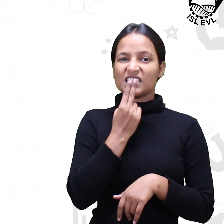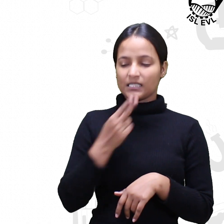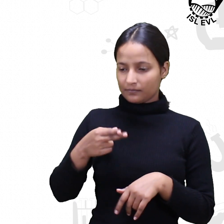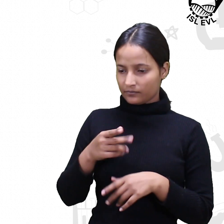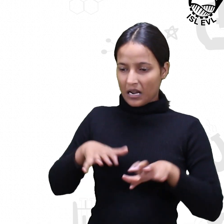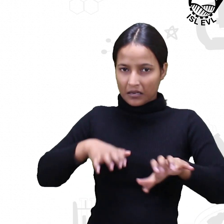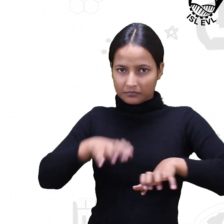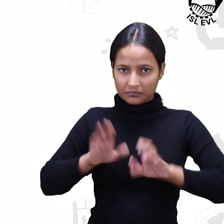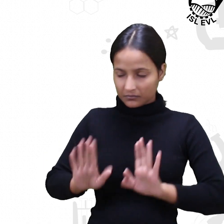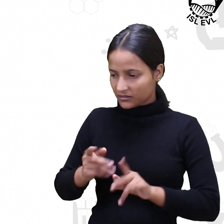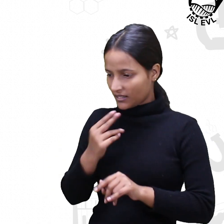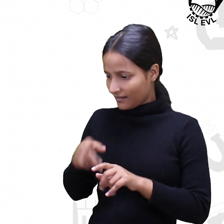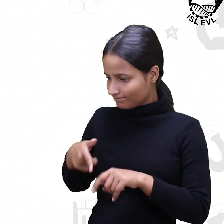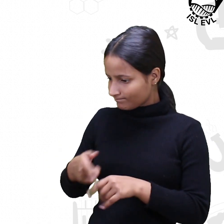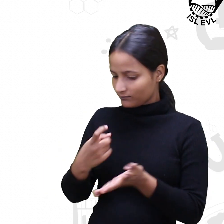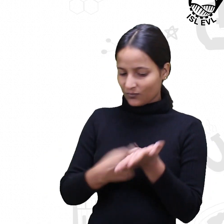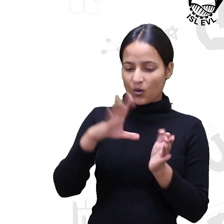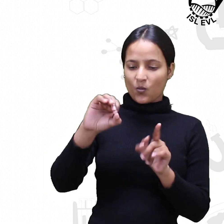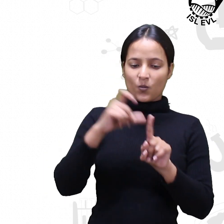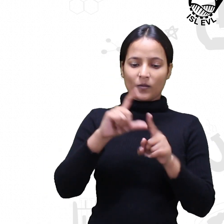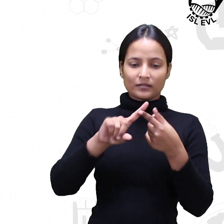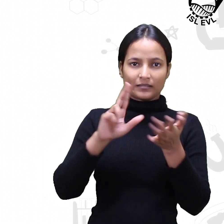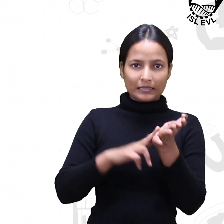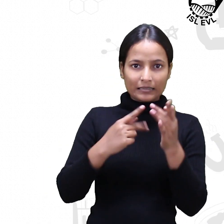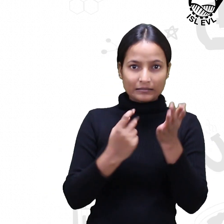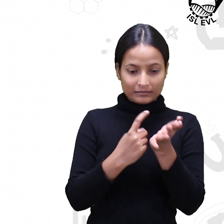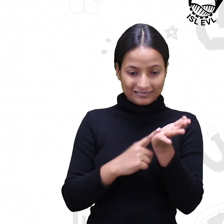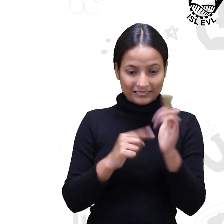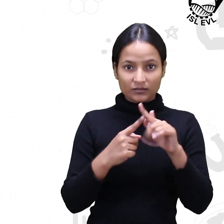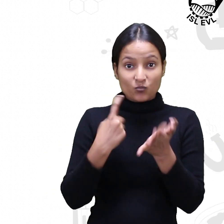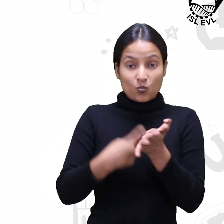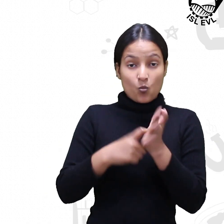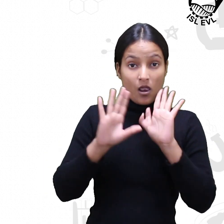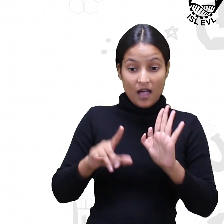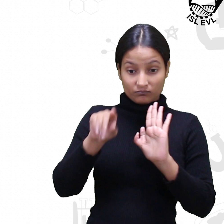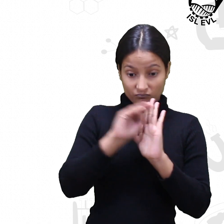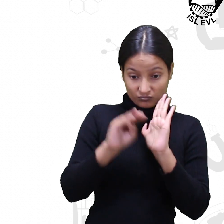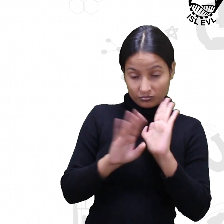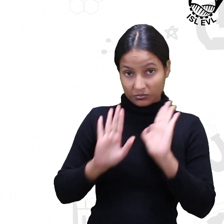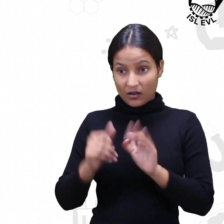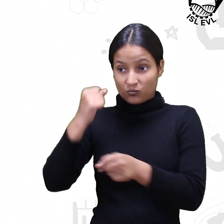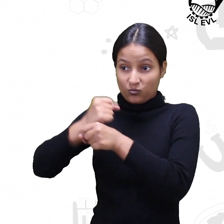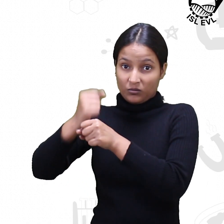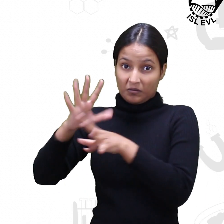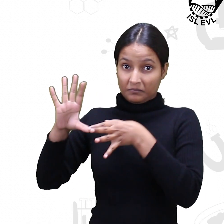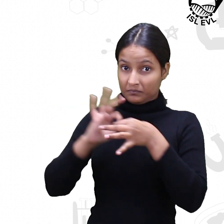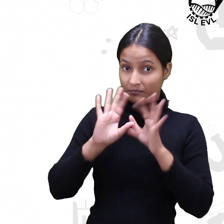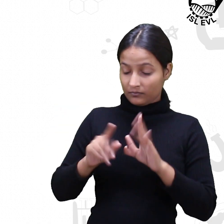mice, rodents. Of course, animal models do present a range of ethical concerns, and therefore we should be very judicious and